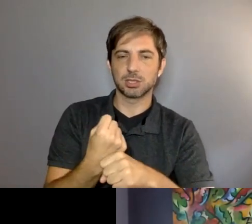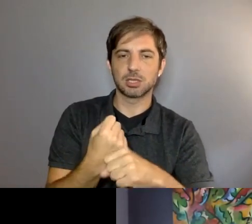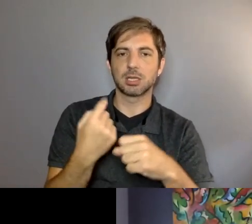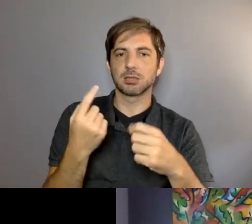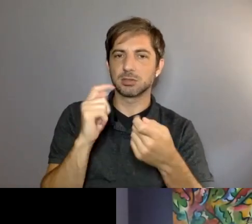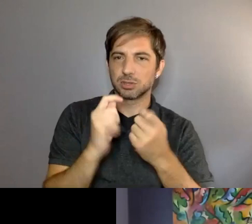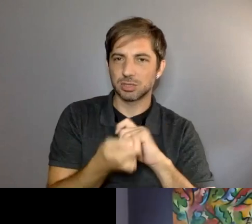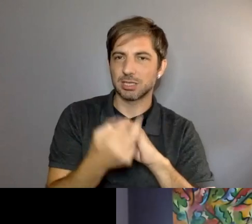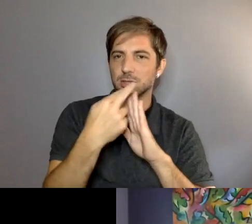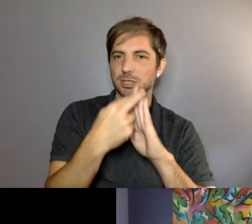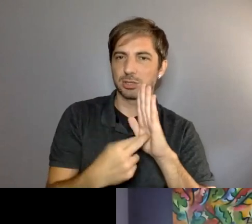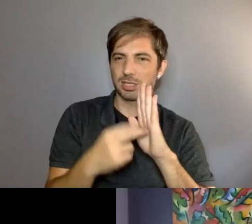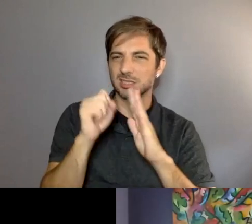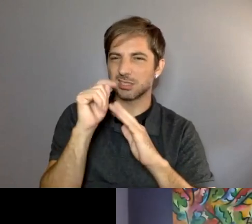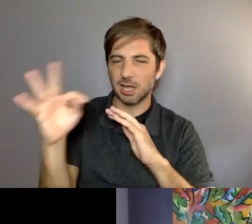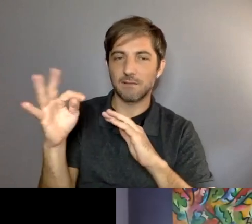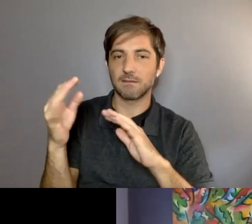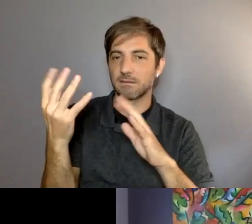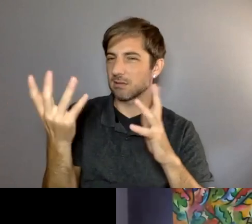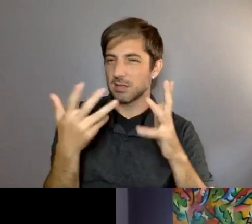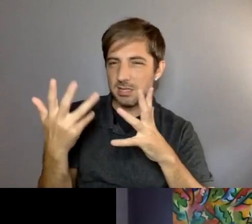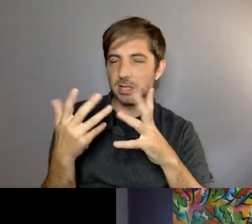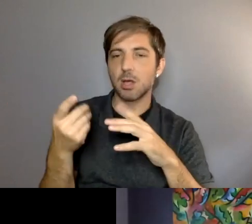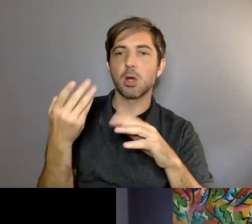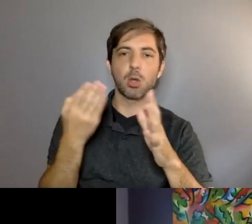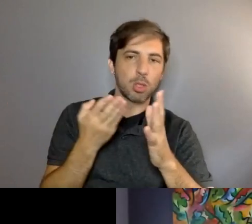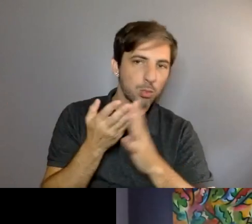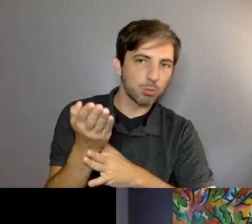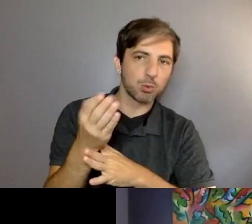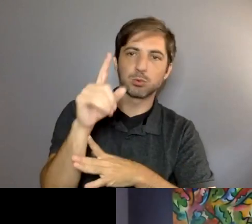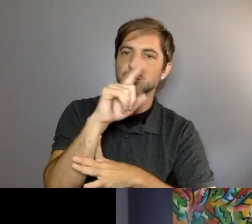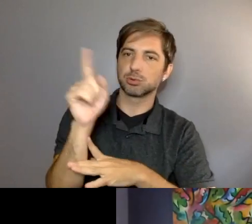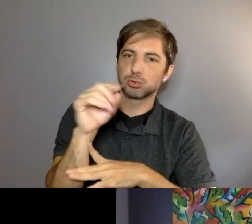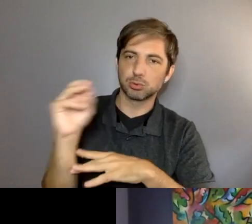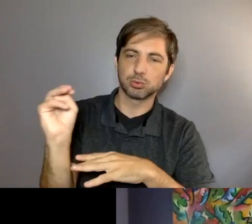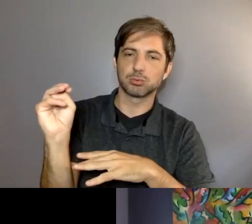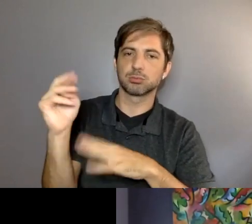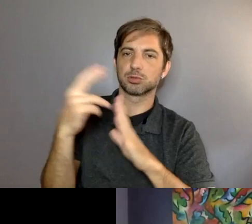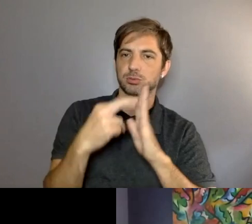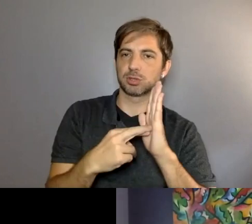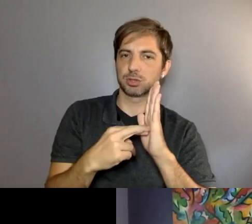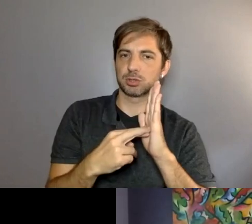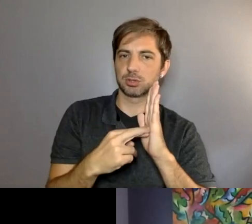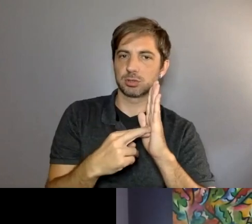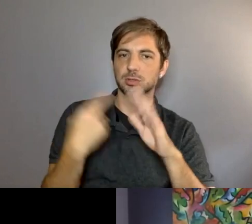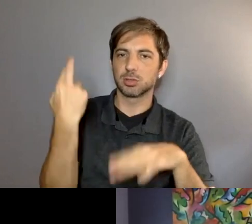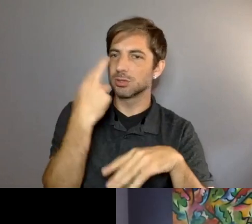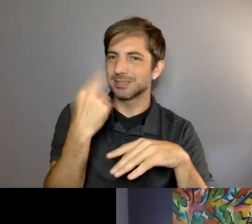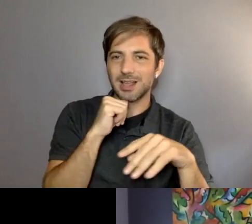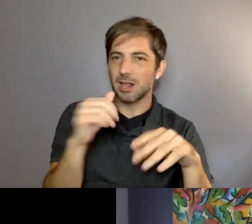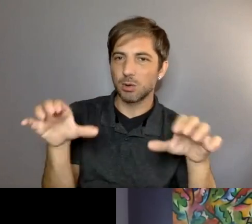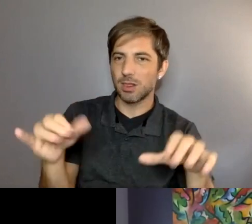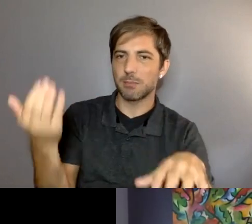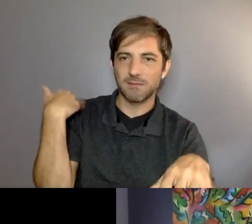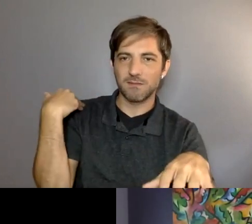stuff this time to go directly through Zoom to register. The main reason we hadn't been doing that before is because they